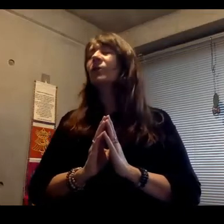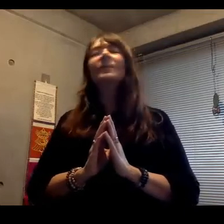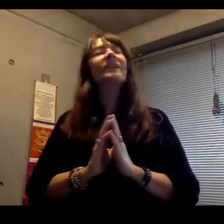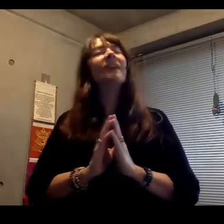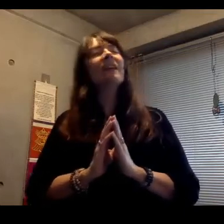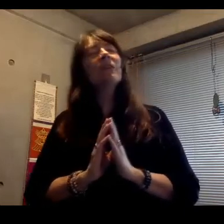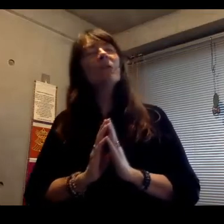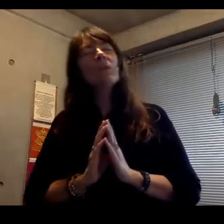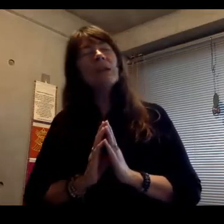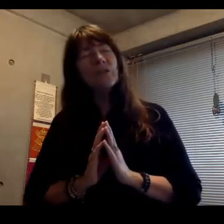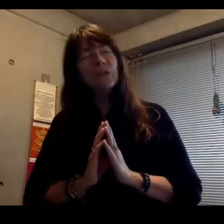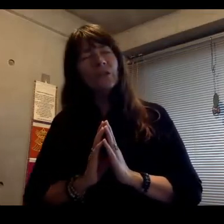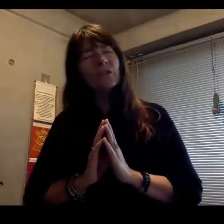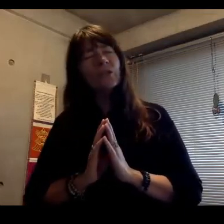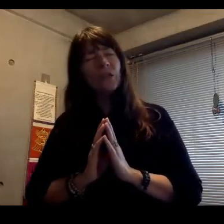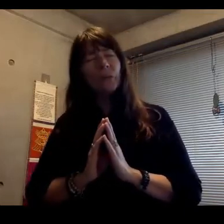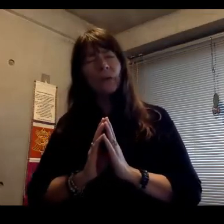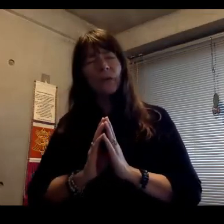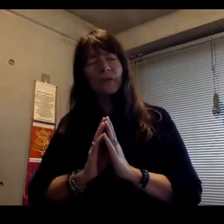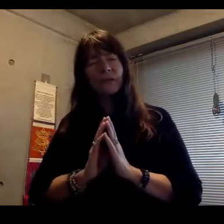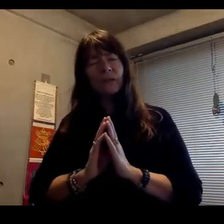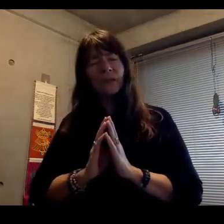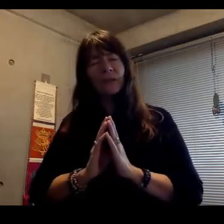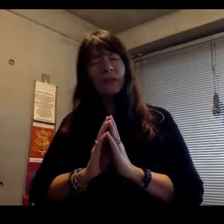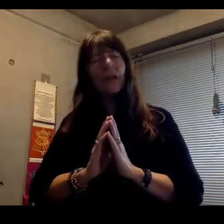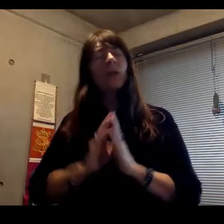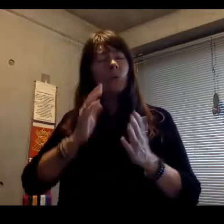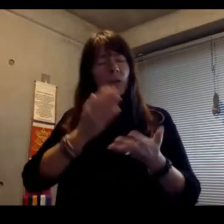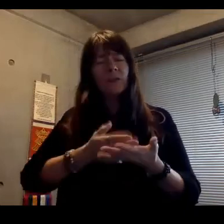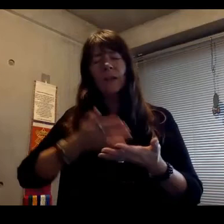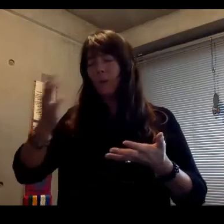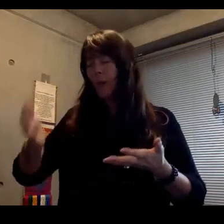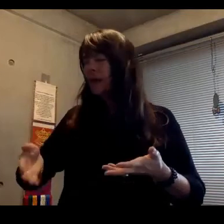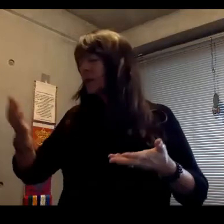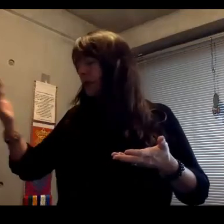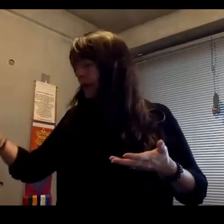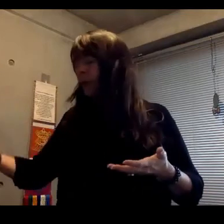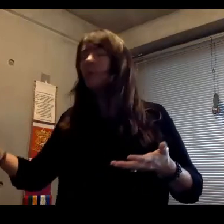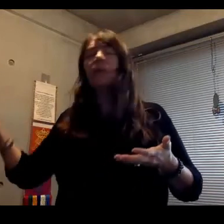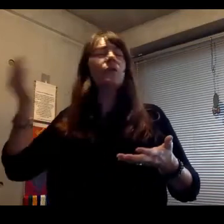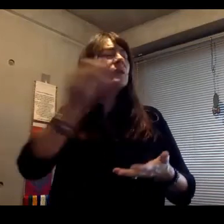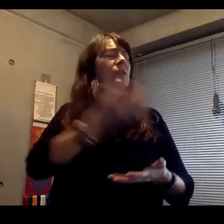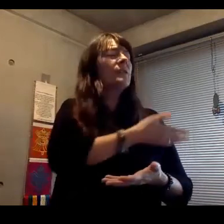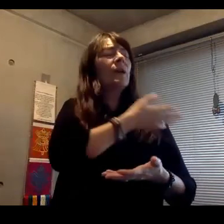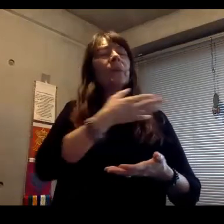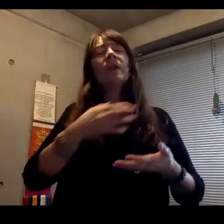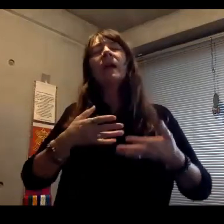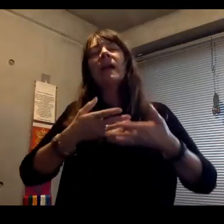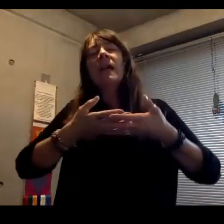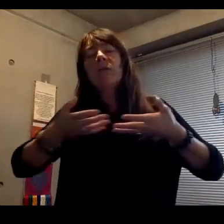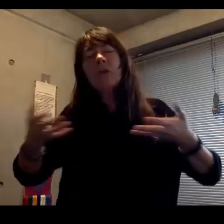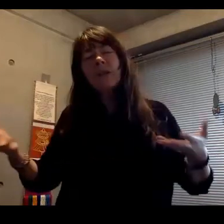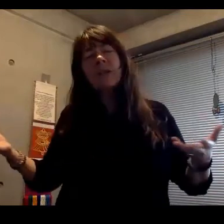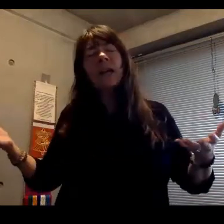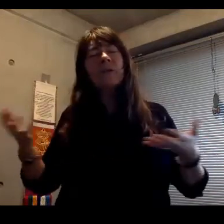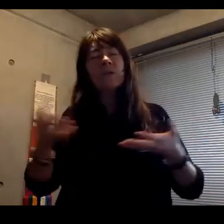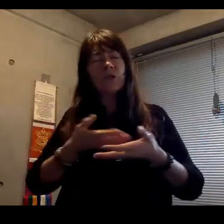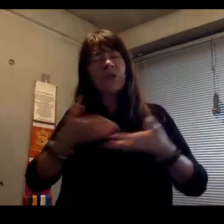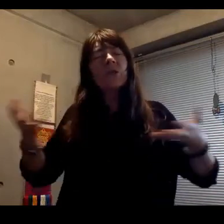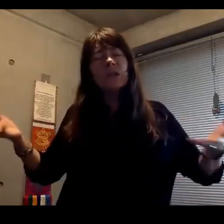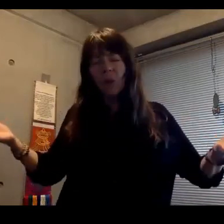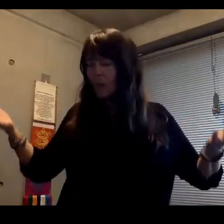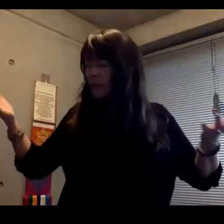for you is gaining information to share with others. I know this, I know that, and now I figured this and I found this. If you're this kind